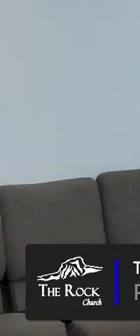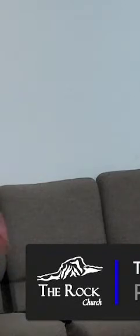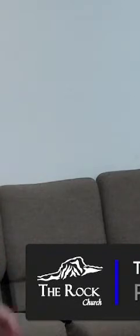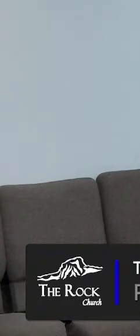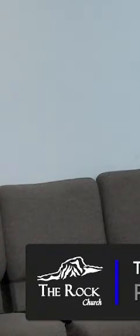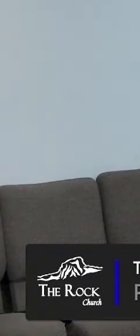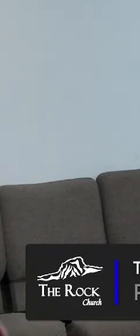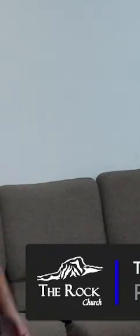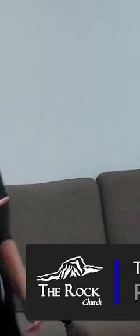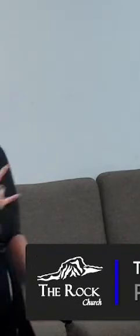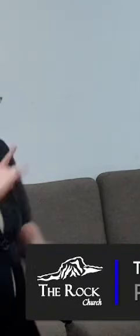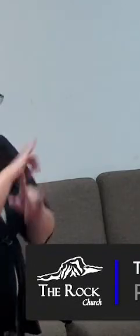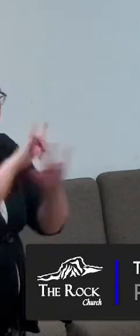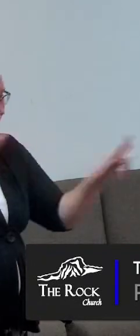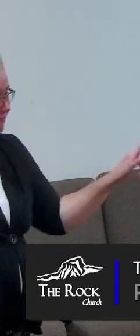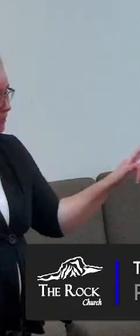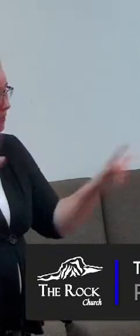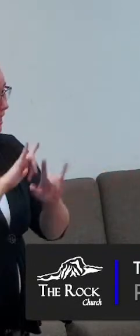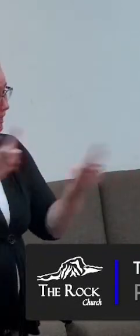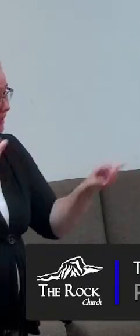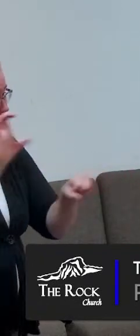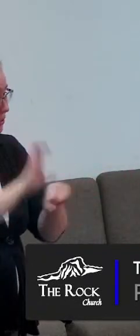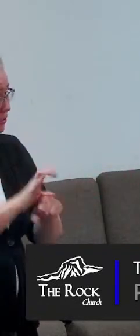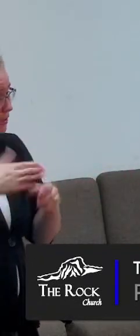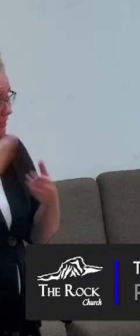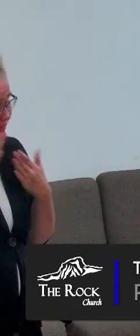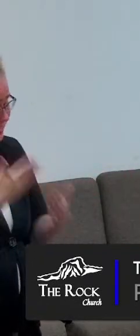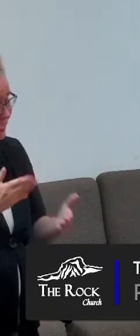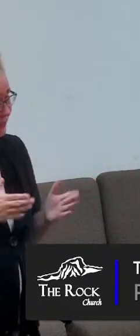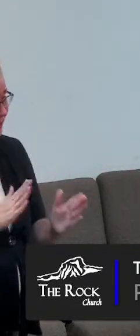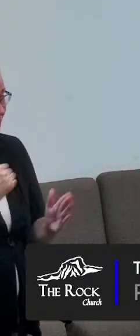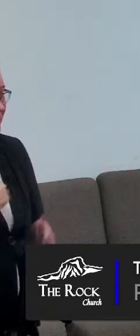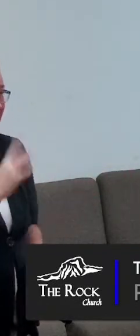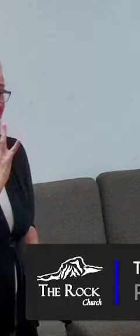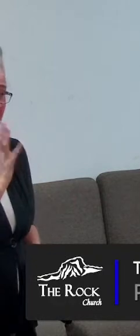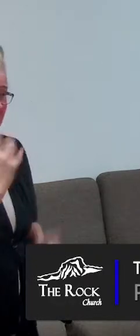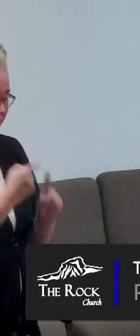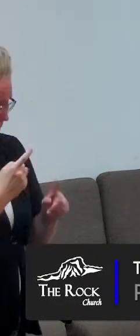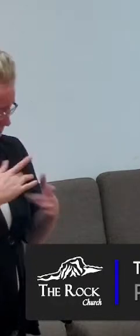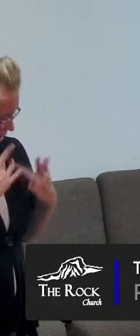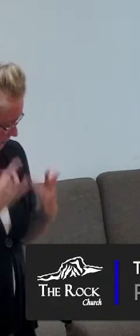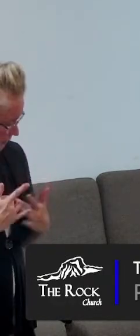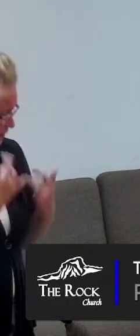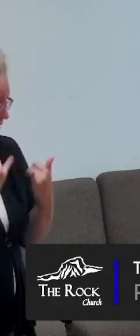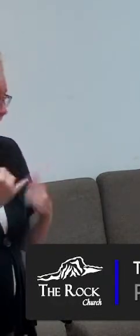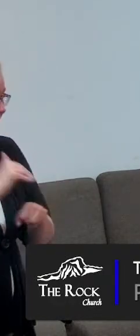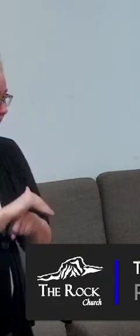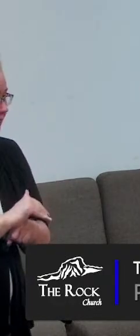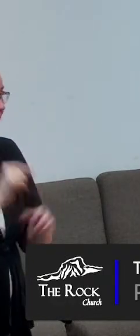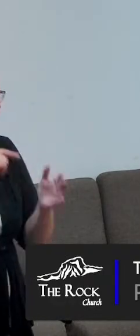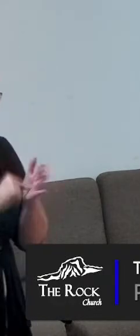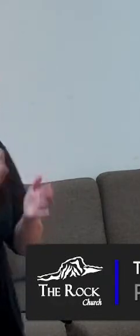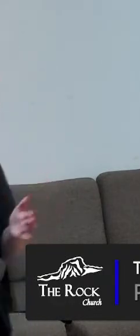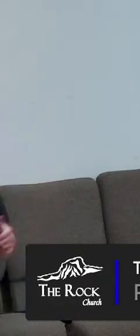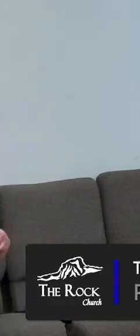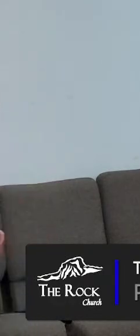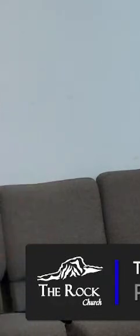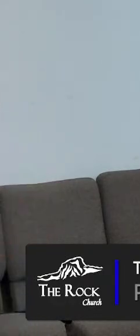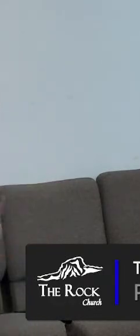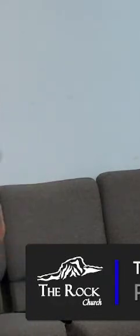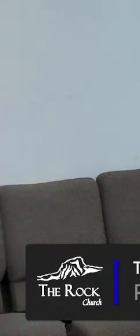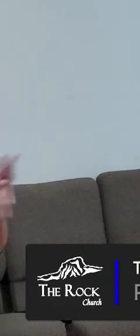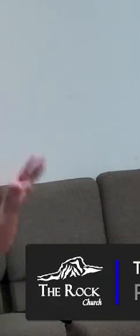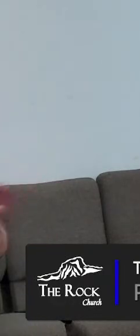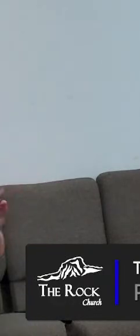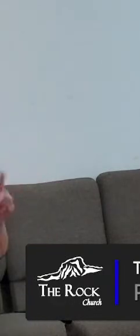I love you guys. I love this church. Thanks for letting me, amen, speak from my heart tonight. This is the best church in the whole world